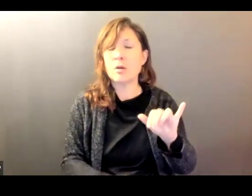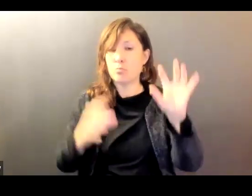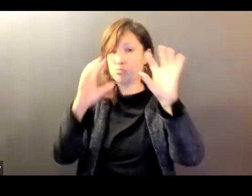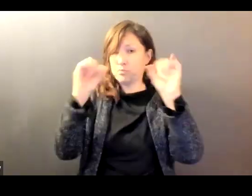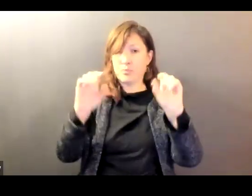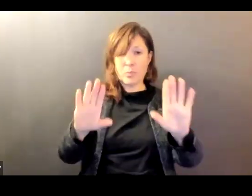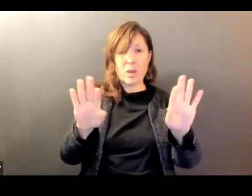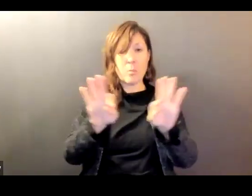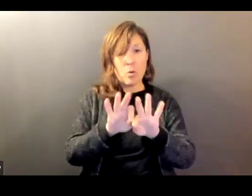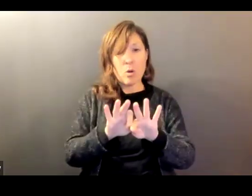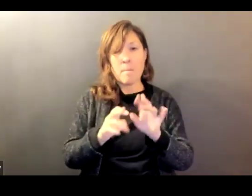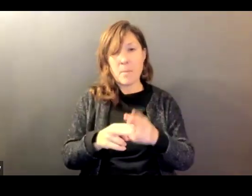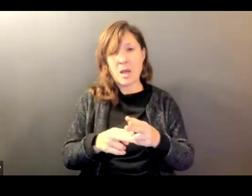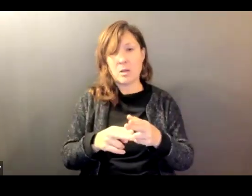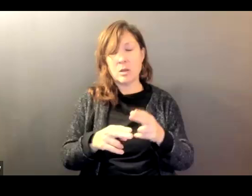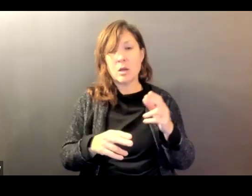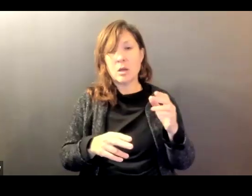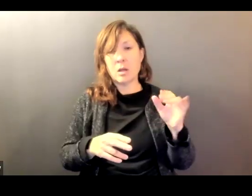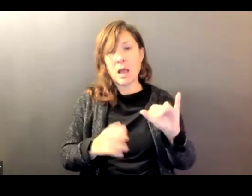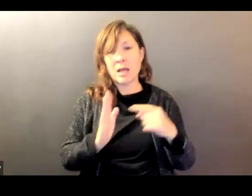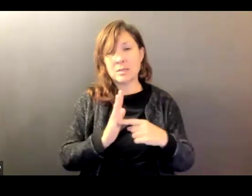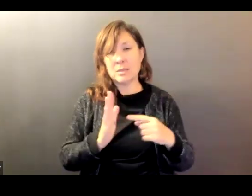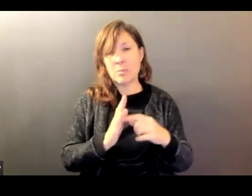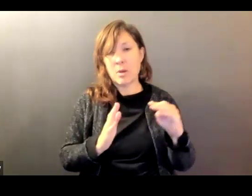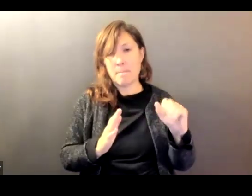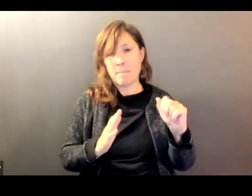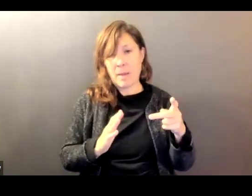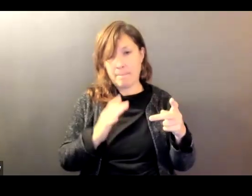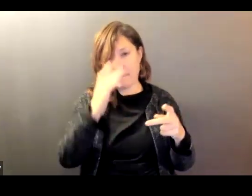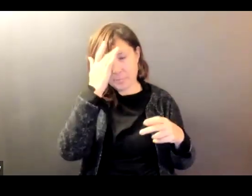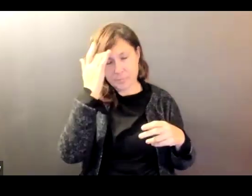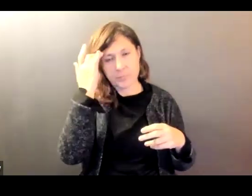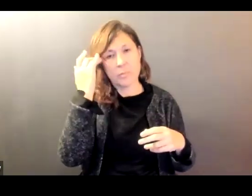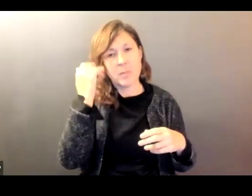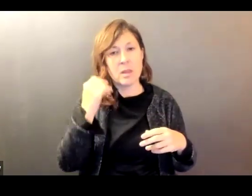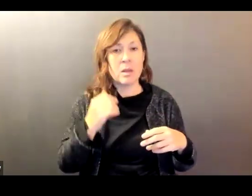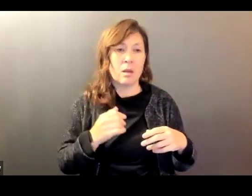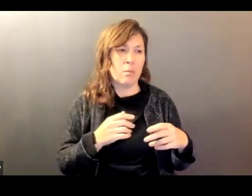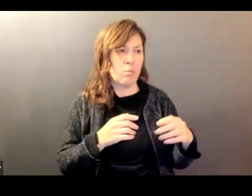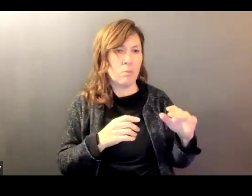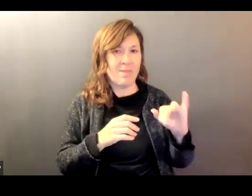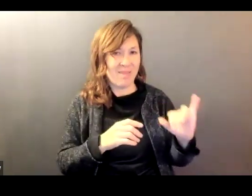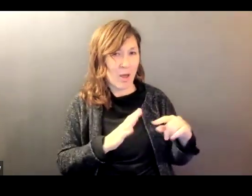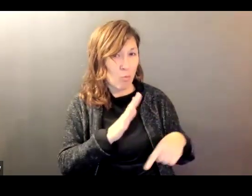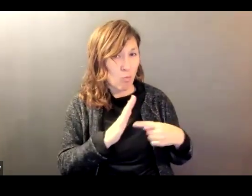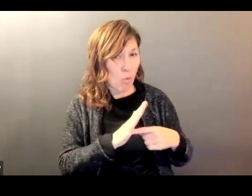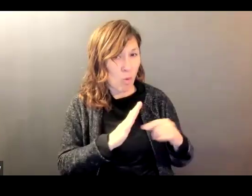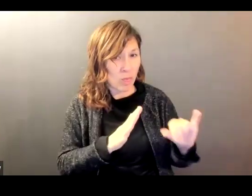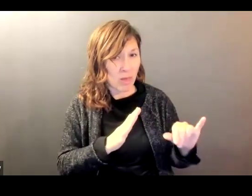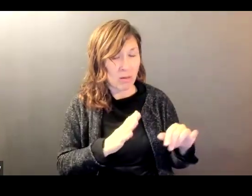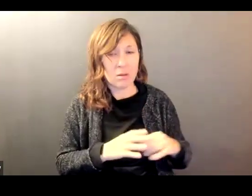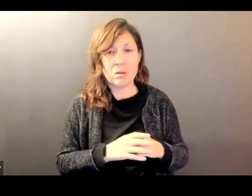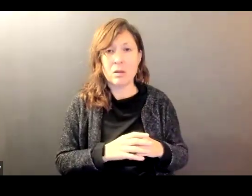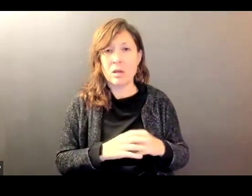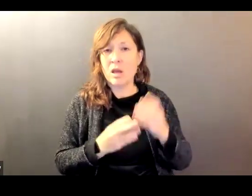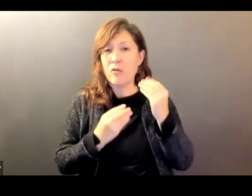but for instance, the map and what role the map plays, we're actually sending information out. I think